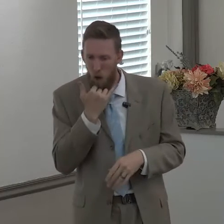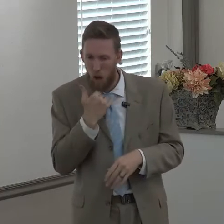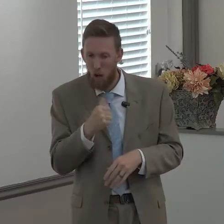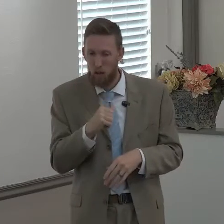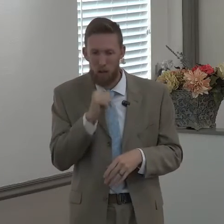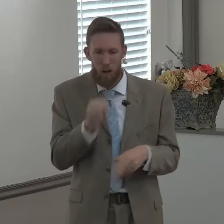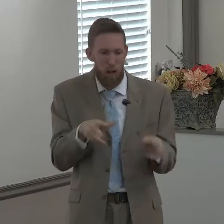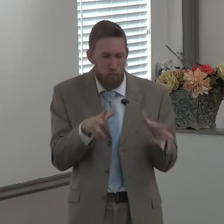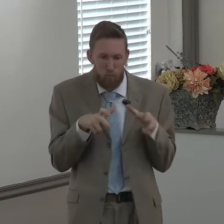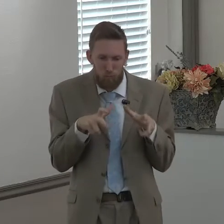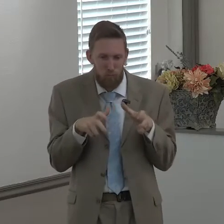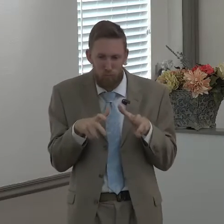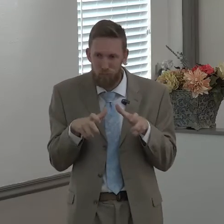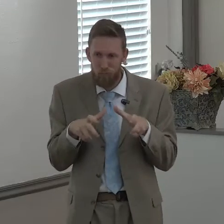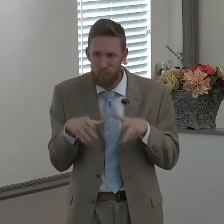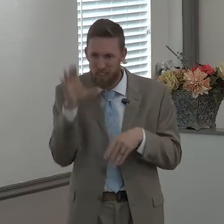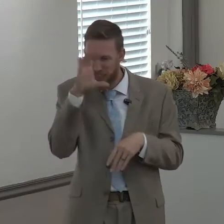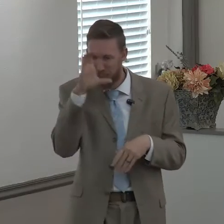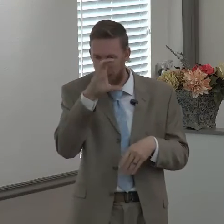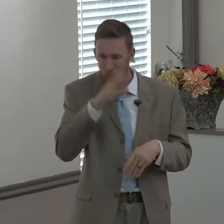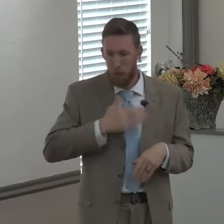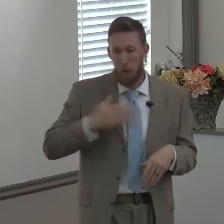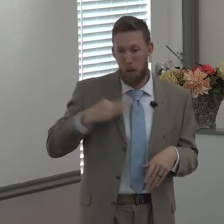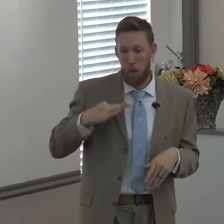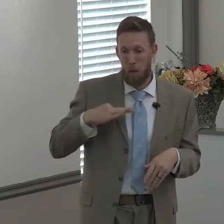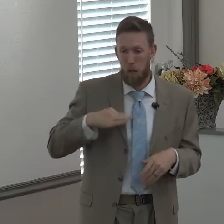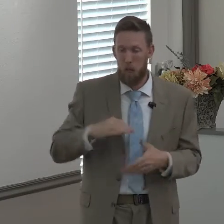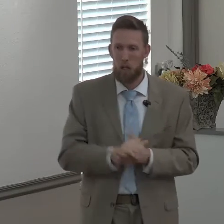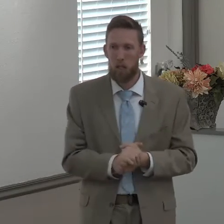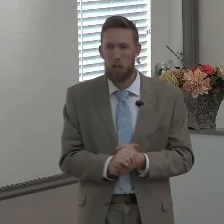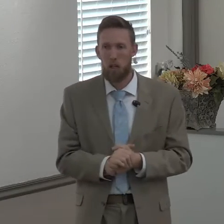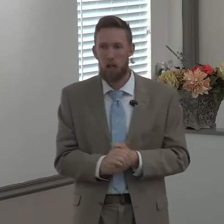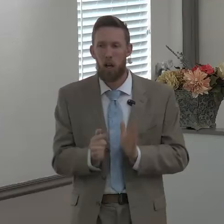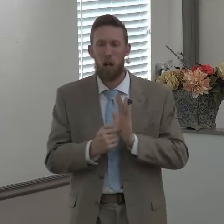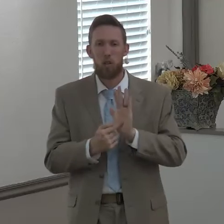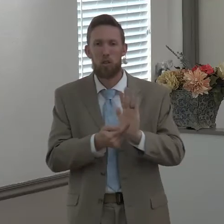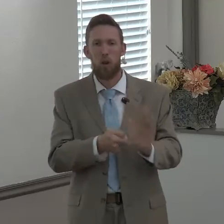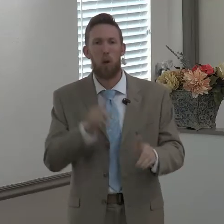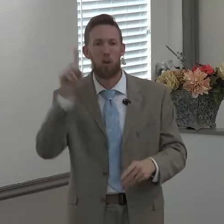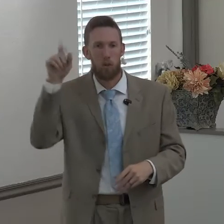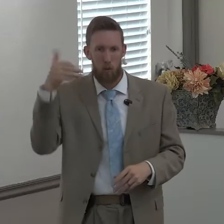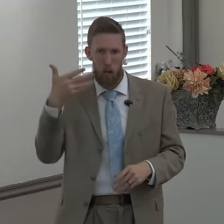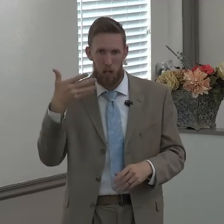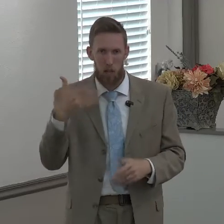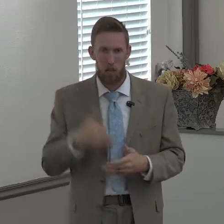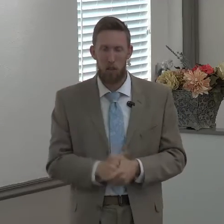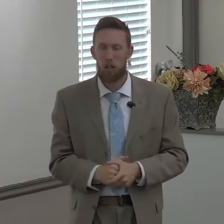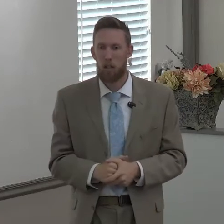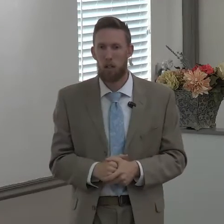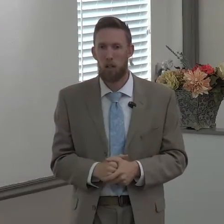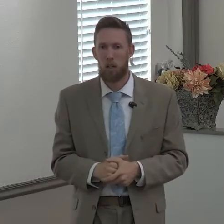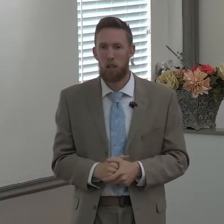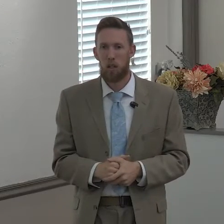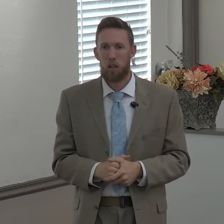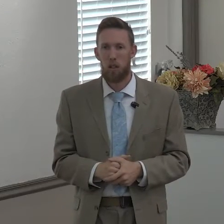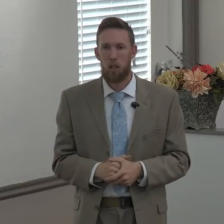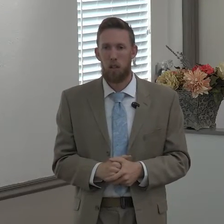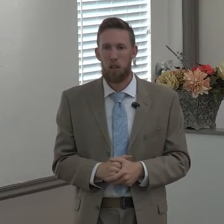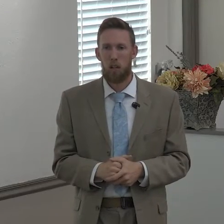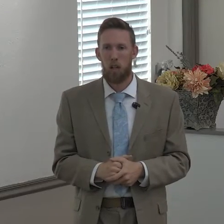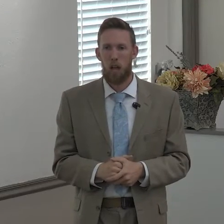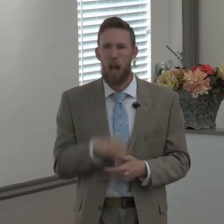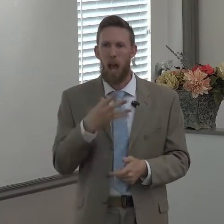is not rude. Look at verse 5. It's not self-seeking, doth not behave itself unseemly, seeketh not her own.